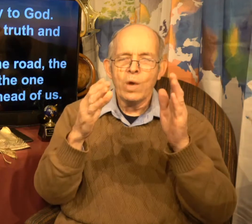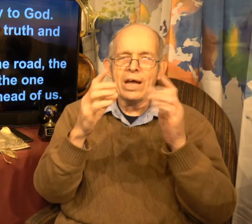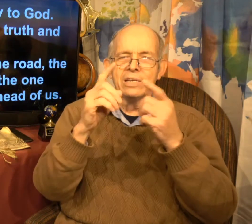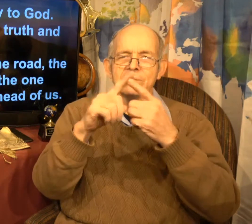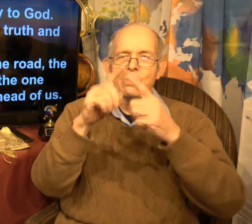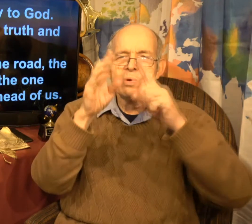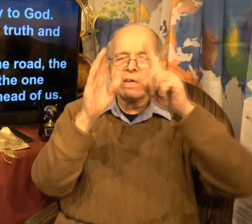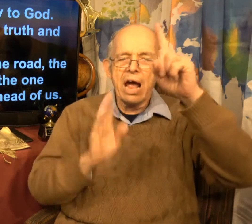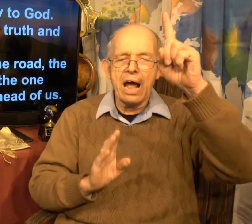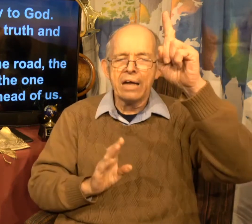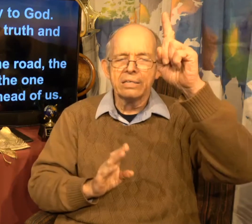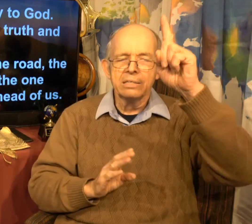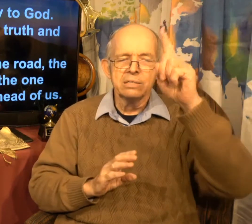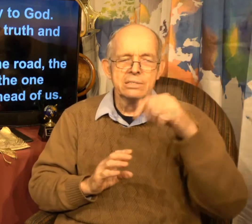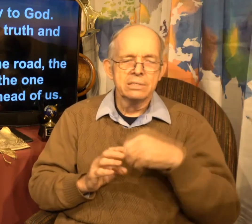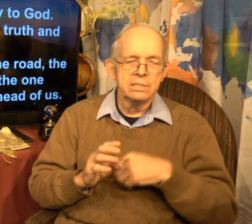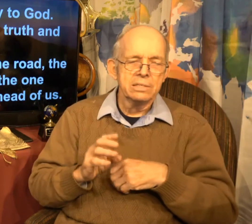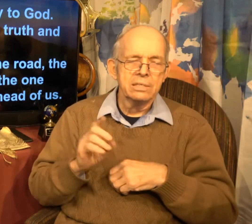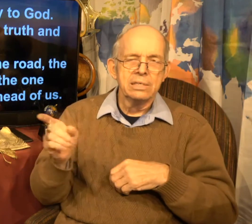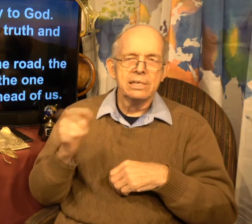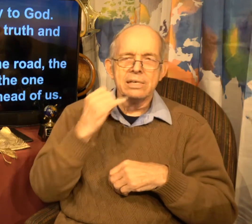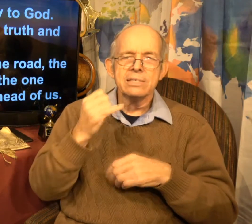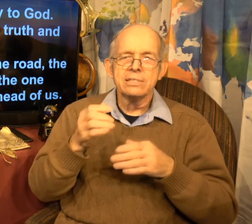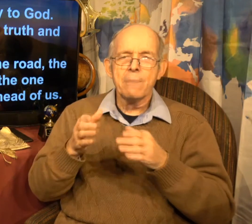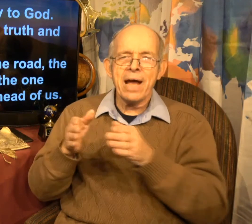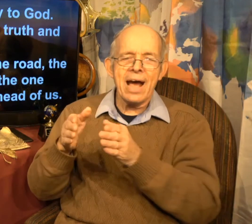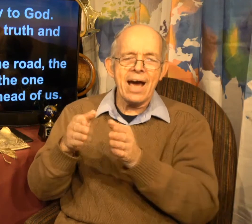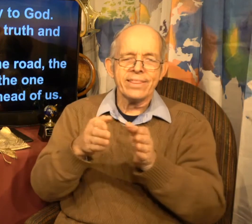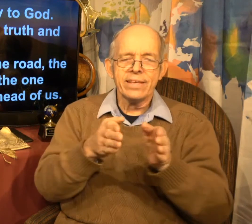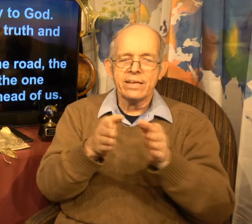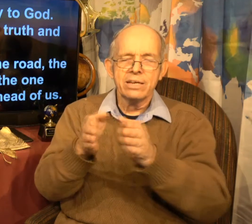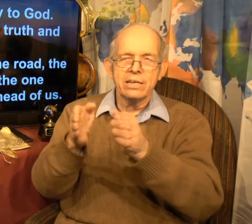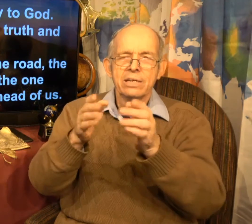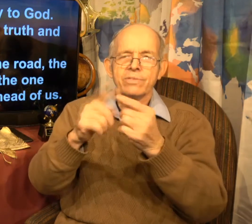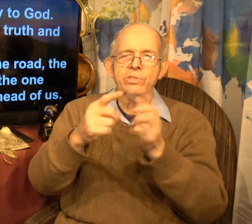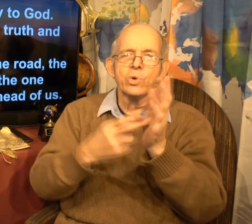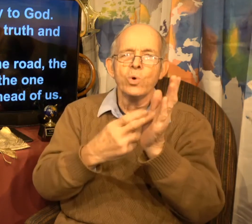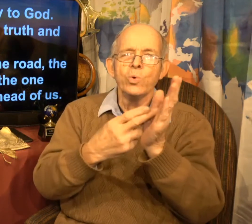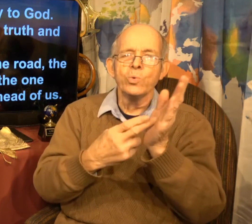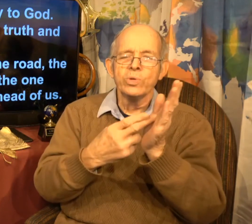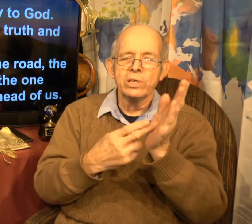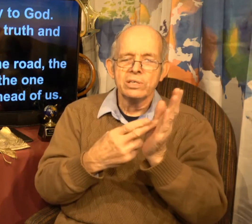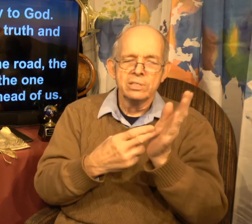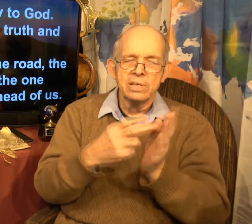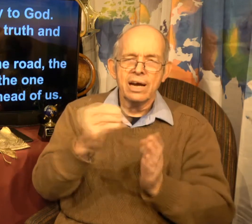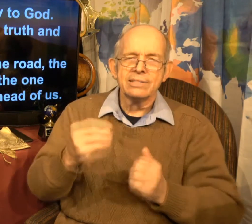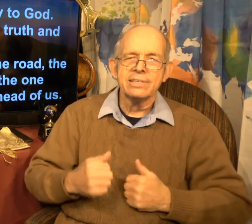way to God is the path, the truth, and the